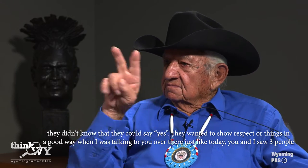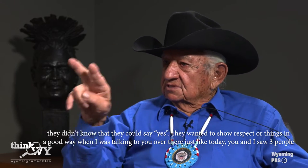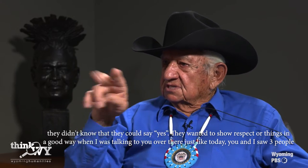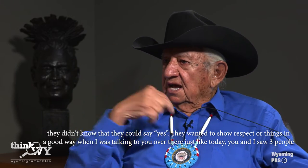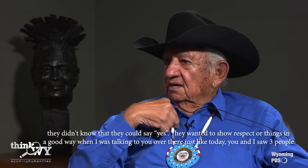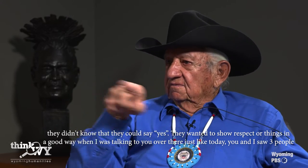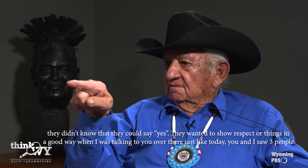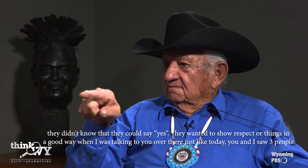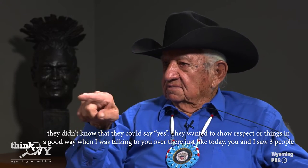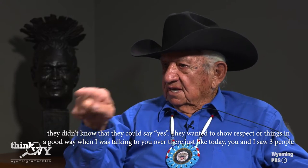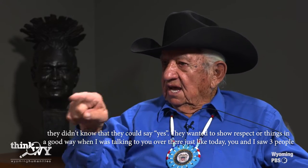Just like today,